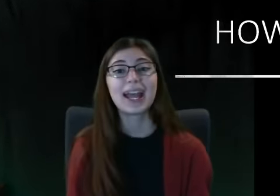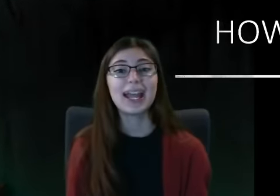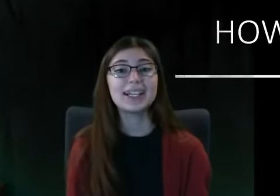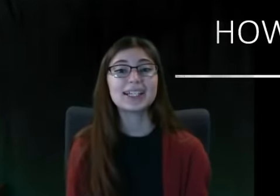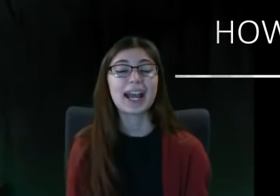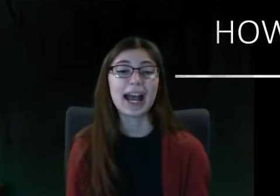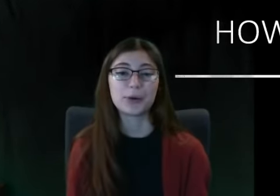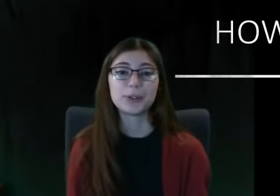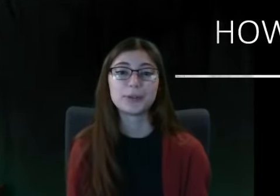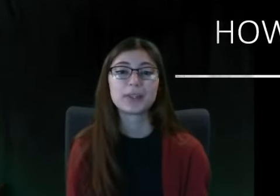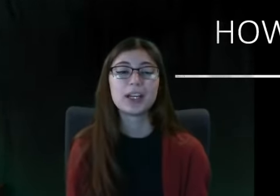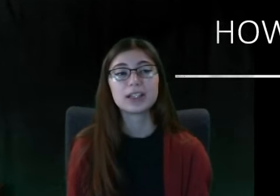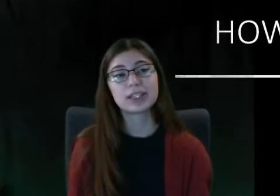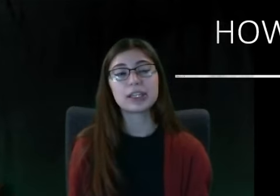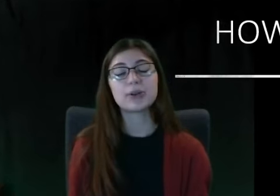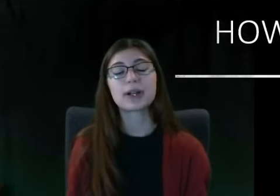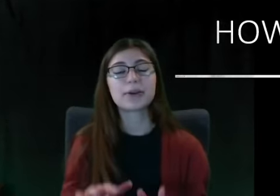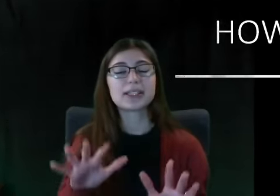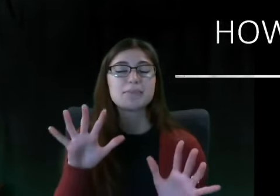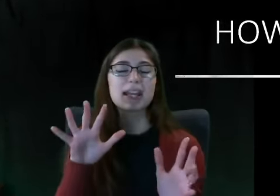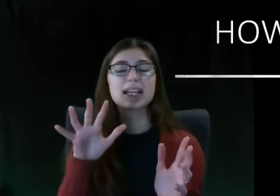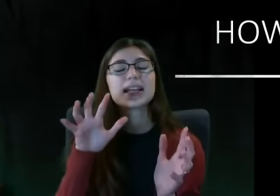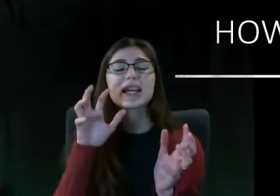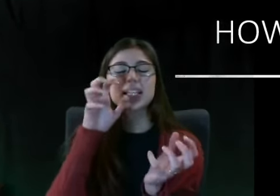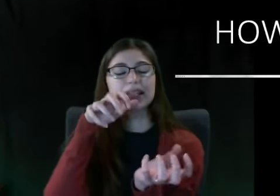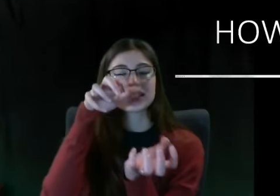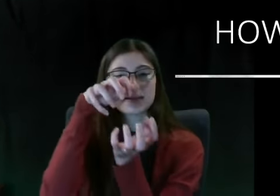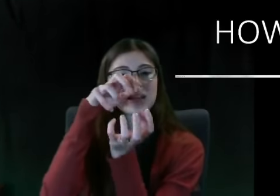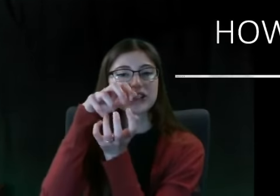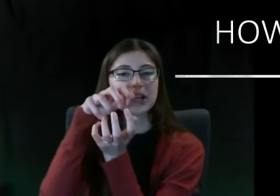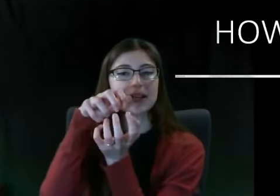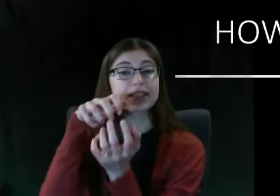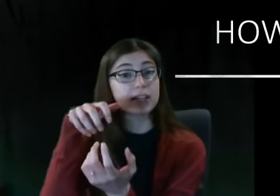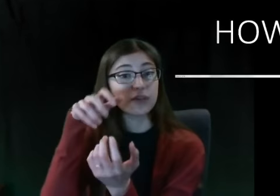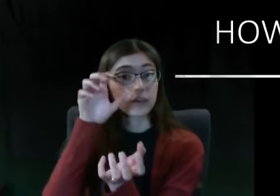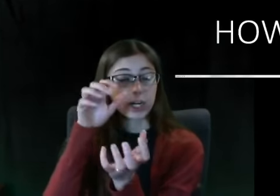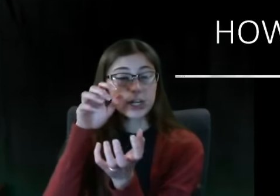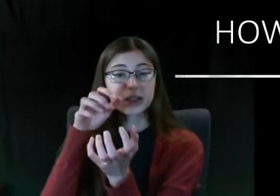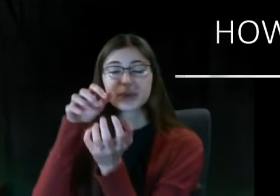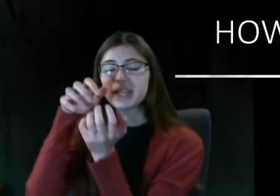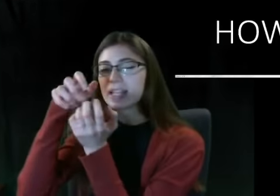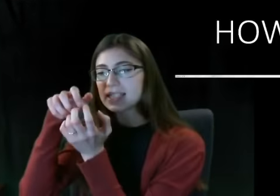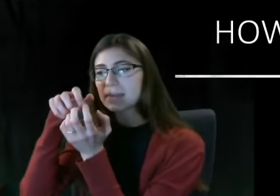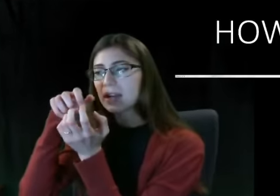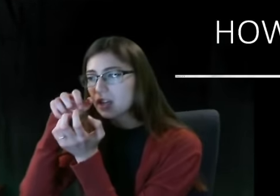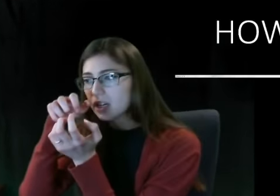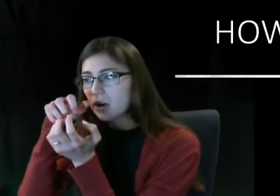And howl. So you are going to make the same hand shape as you did for bark, except now you're going to go ah,